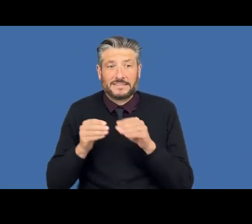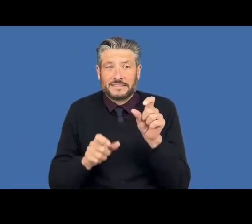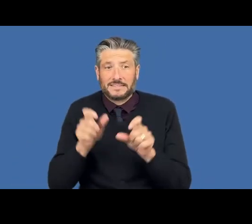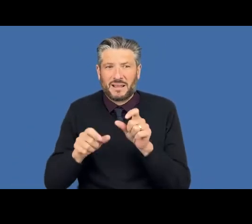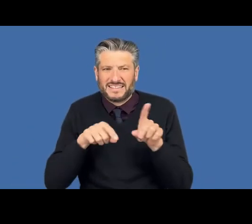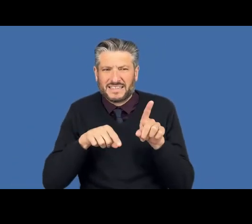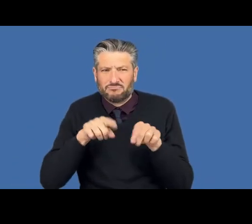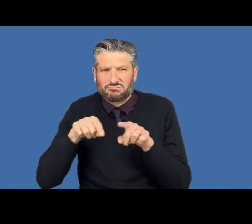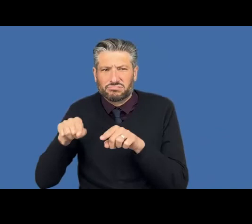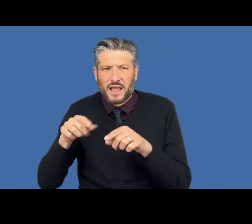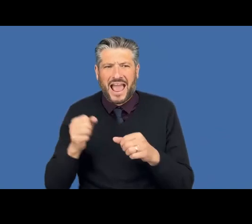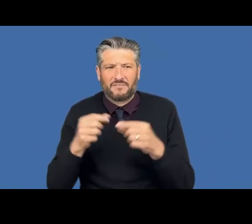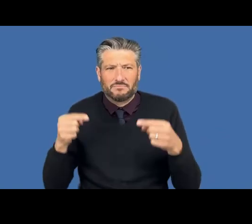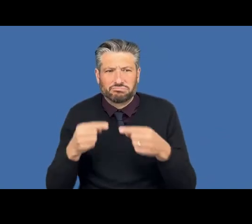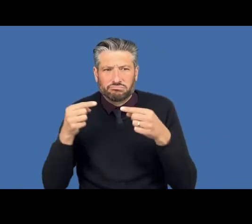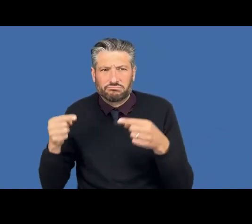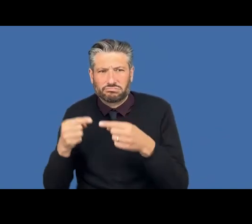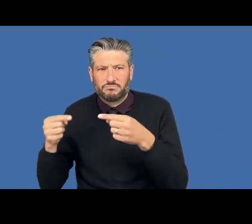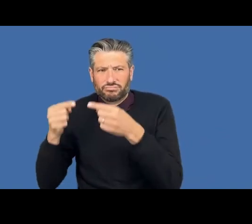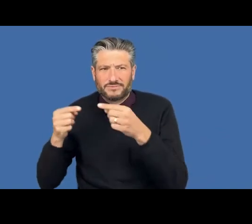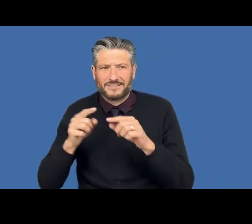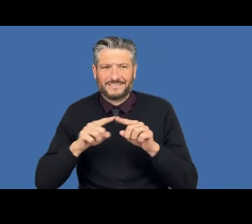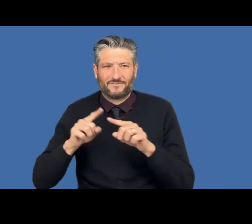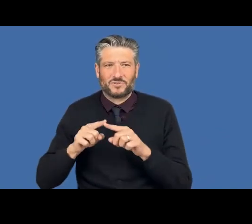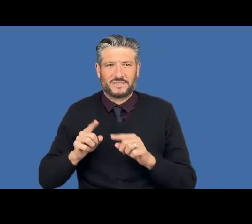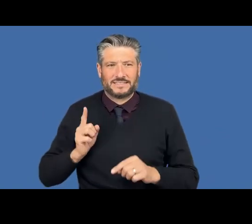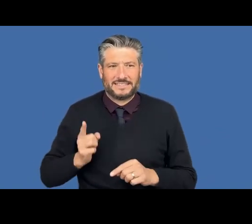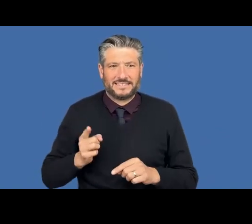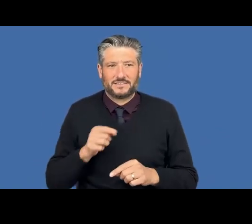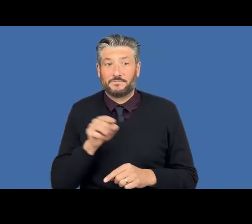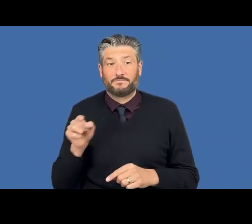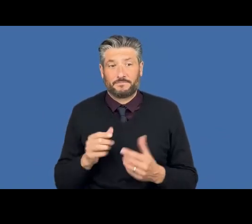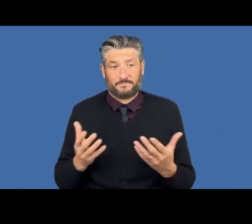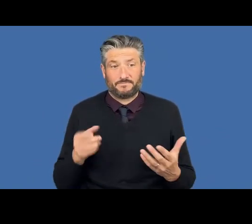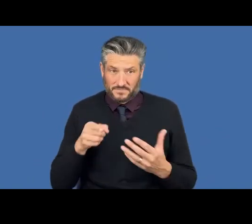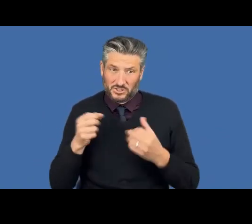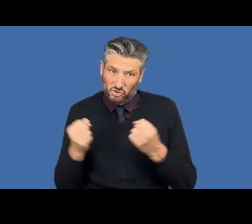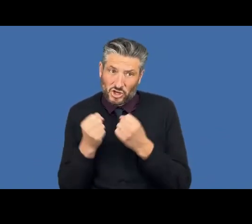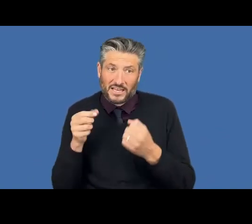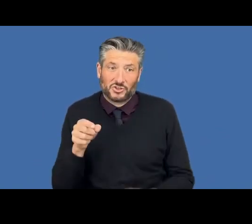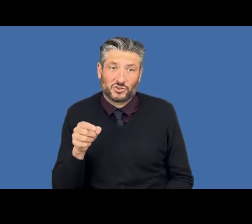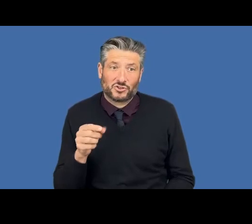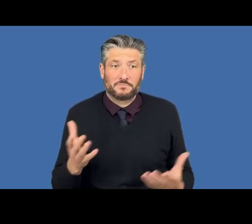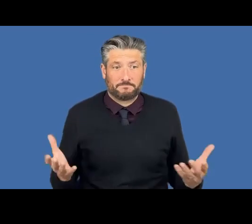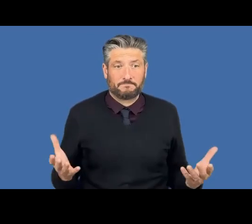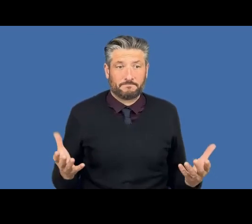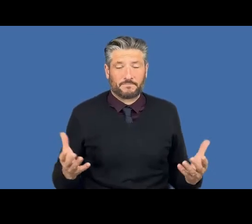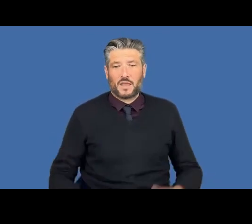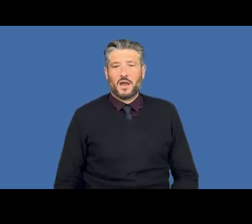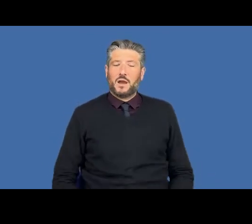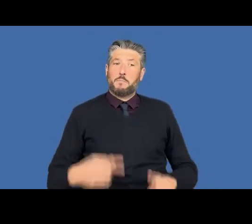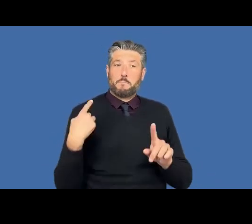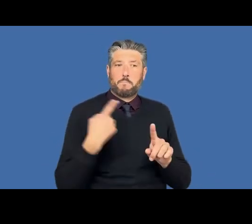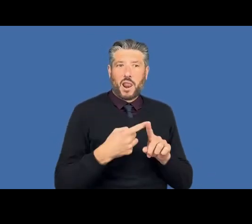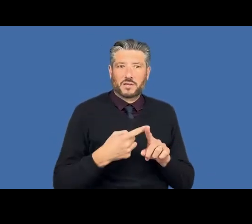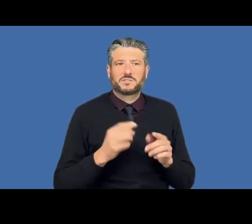designing for flexibility is challenging. At the same time, we really want to